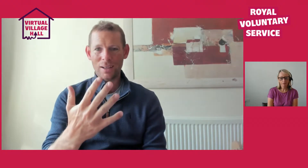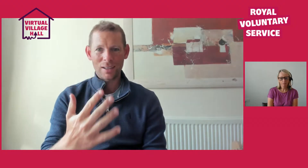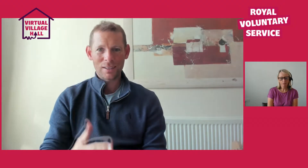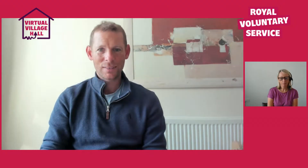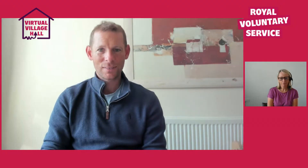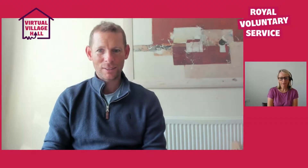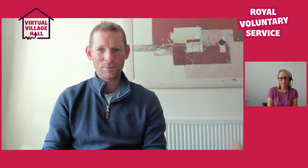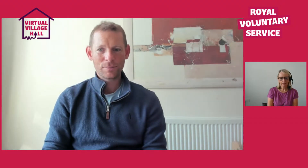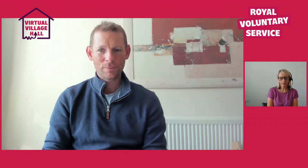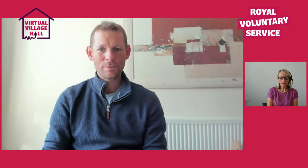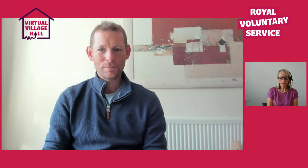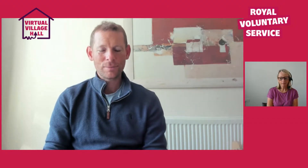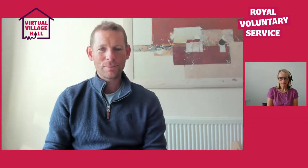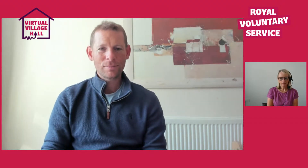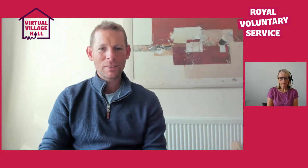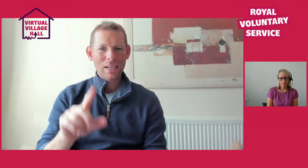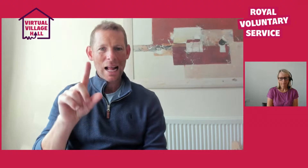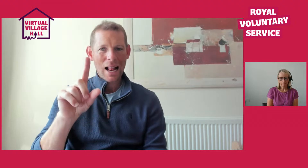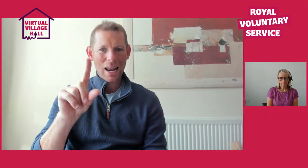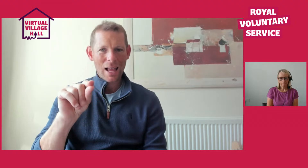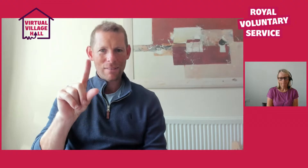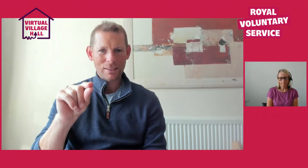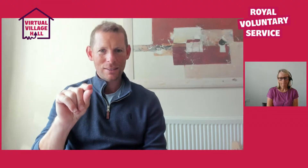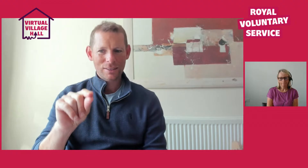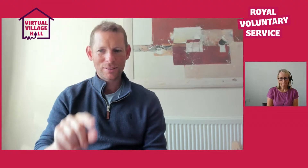And here comes number 5 again.